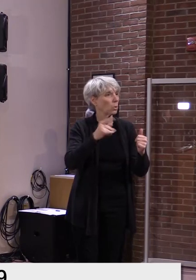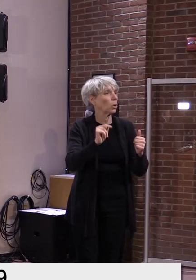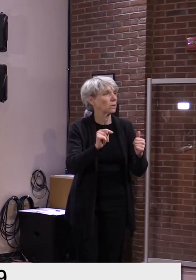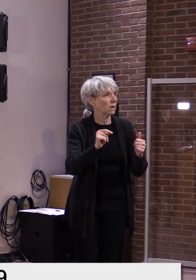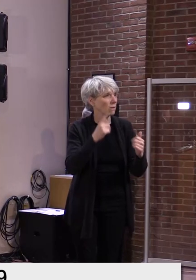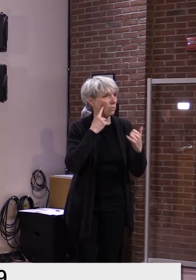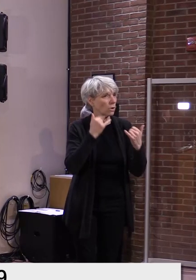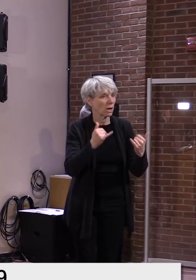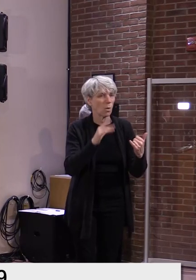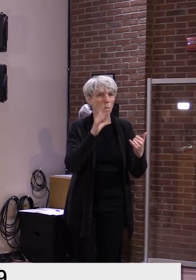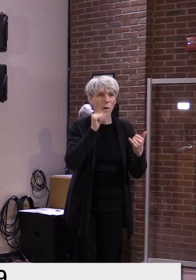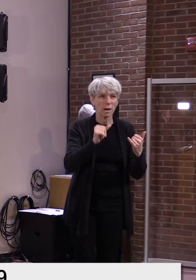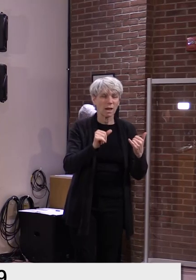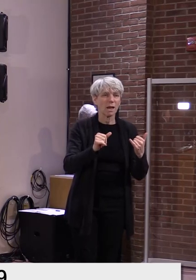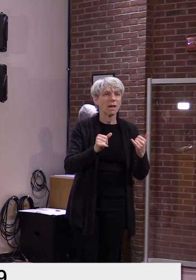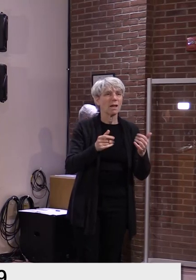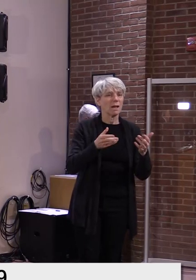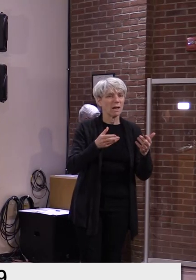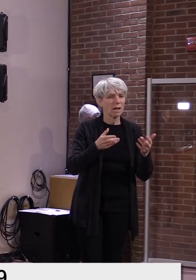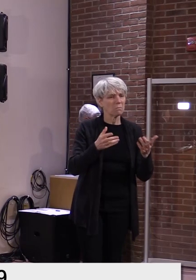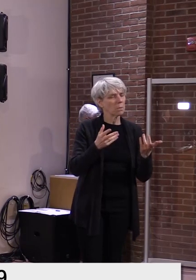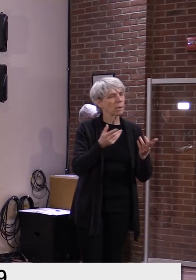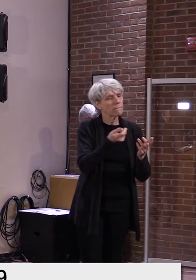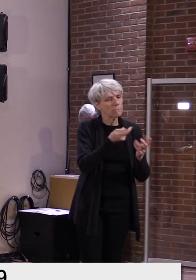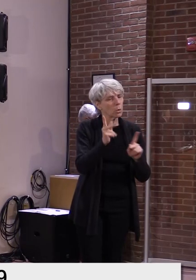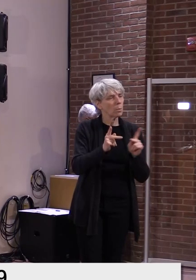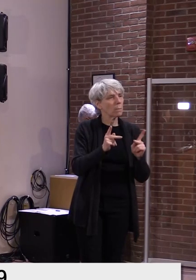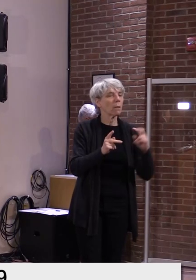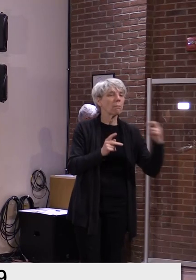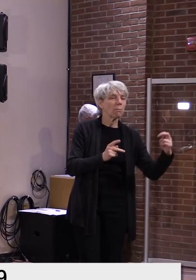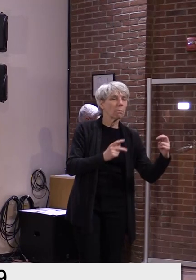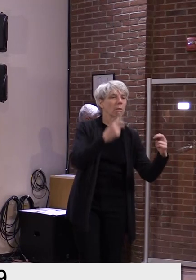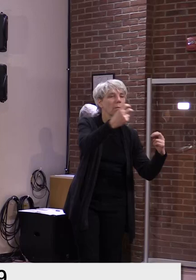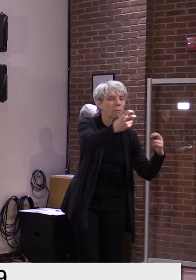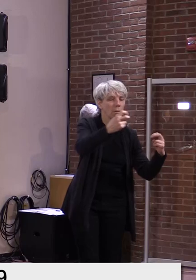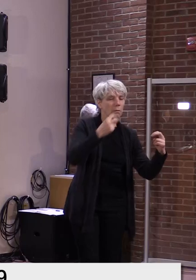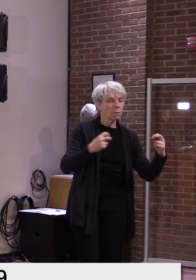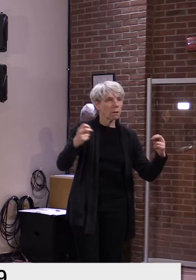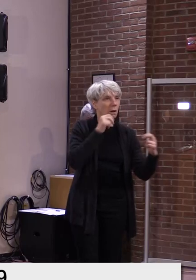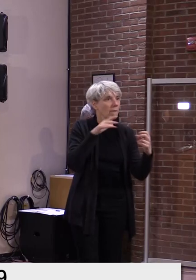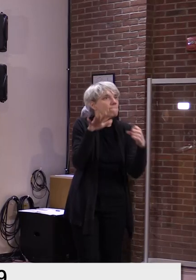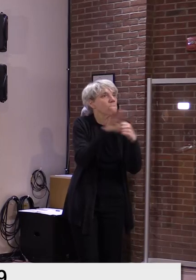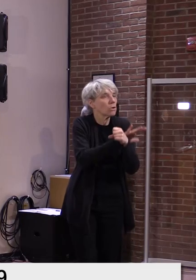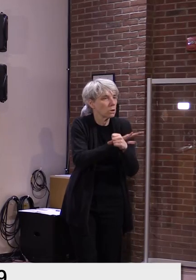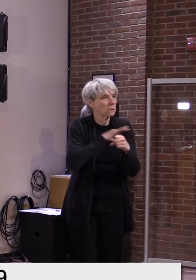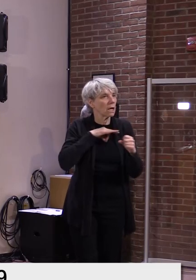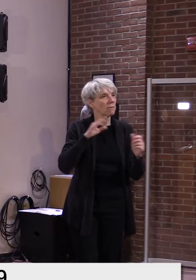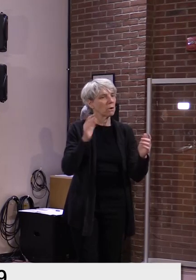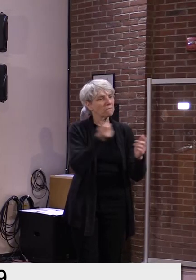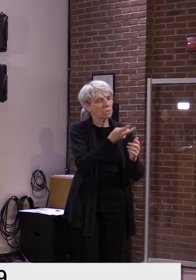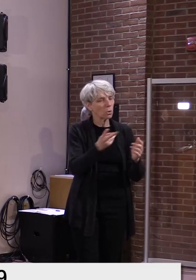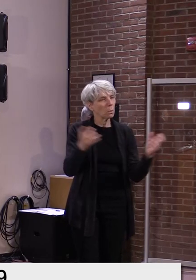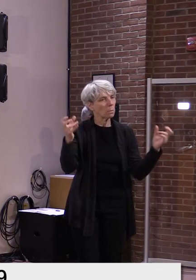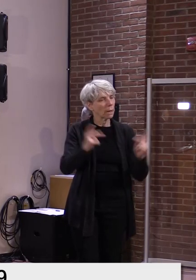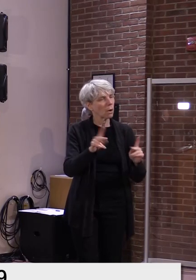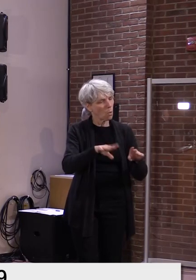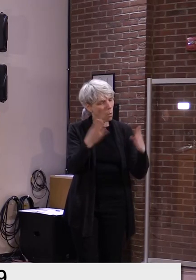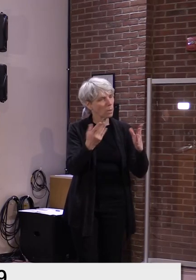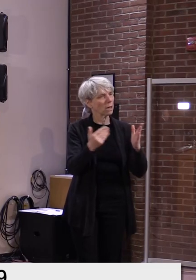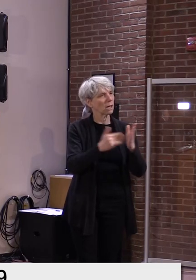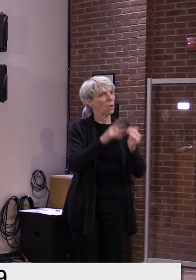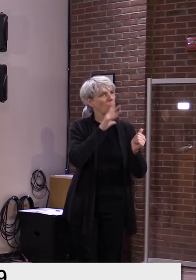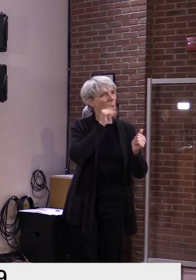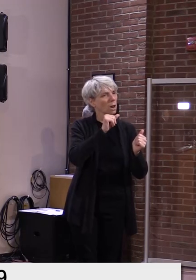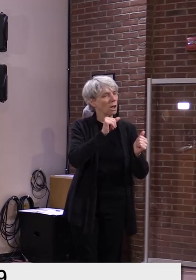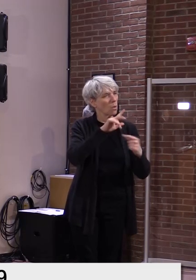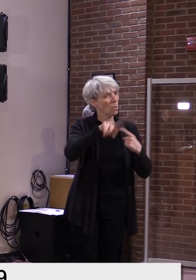order to work in smaller numbers. And I'm wondering if you can elaborate on that and maybe give us a little update on when